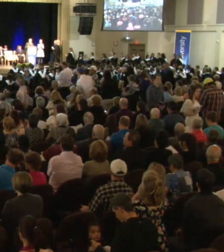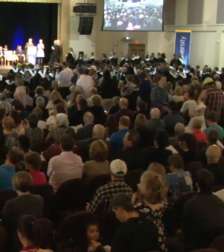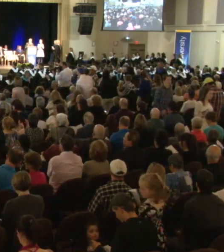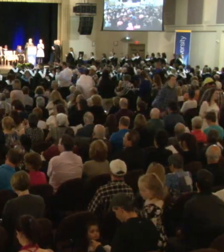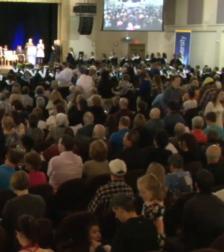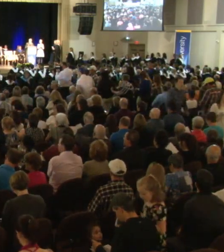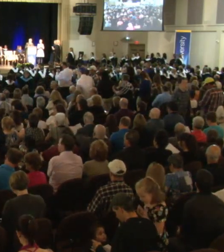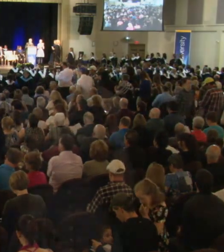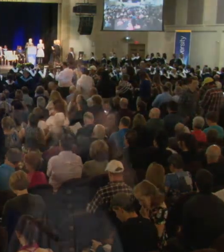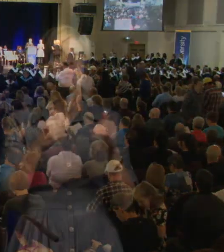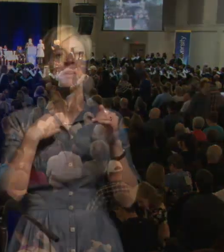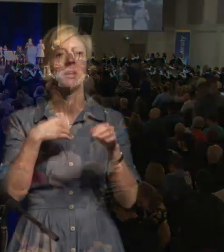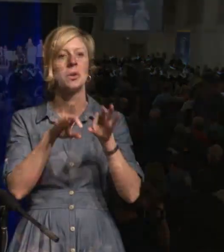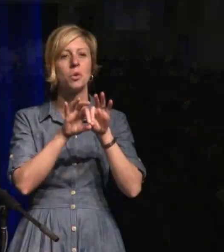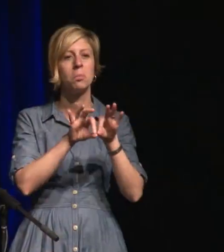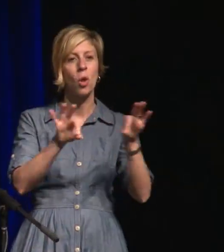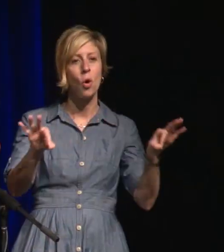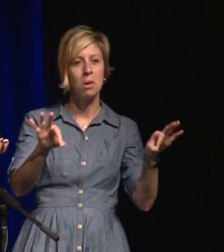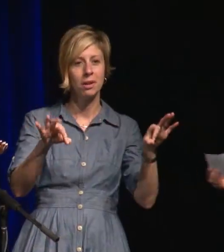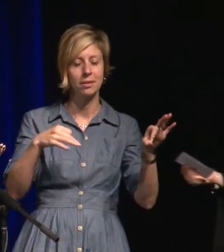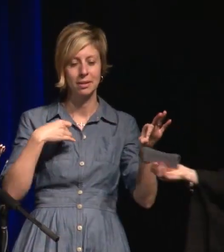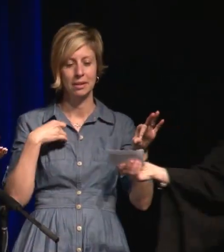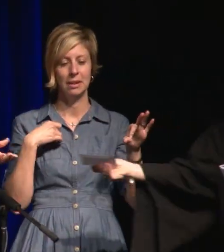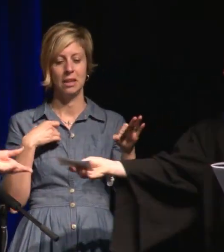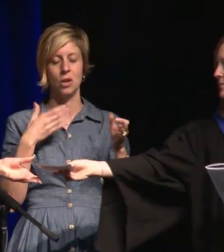For the Diploma in Social Services,